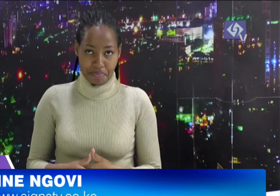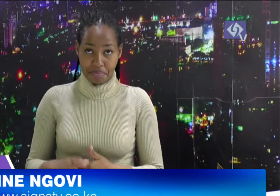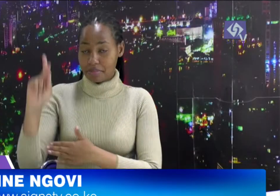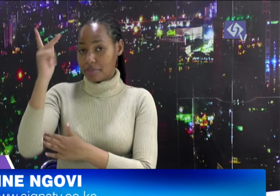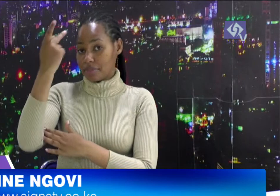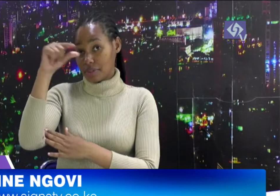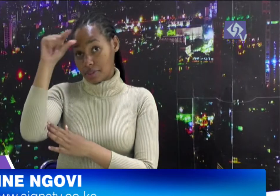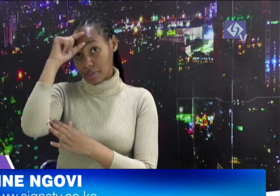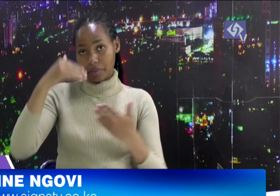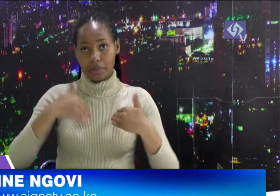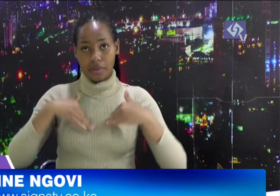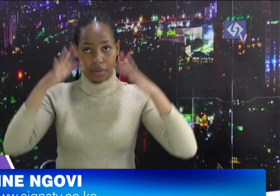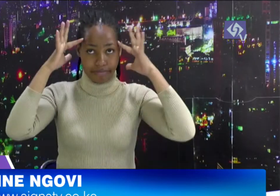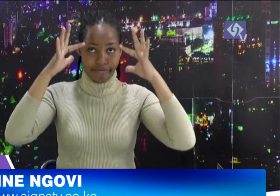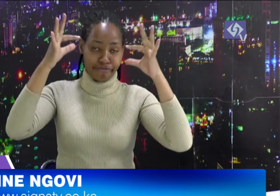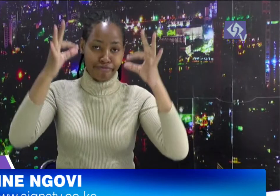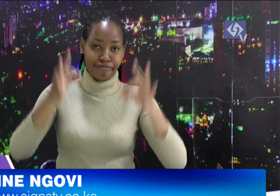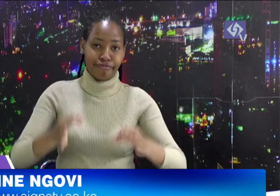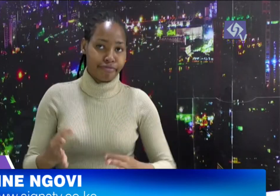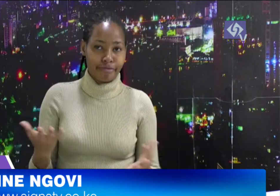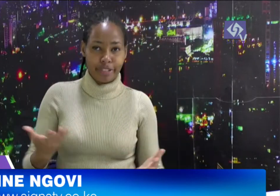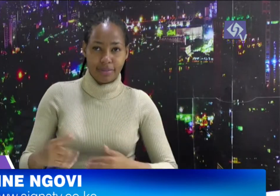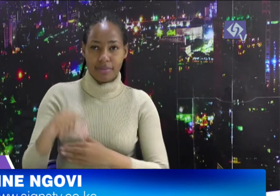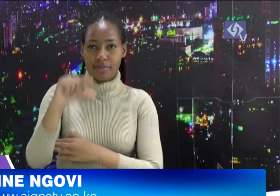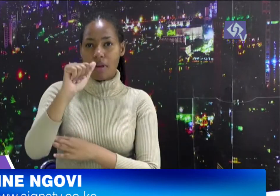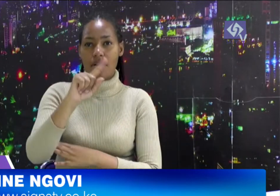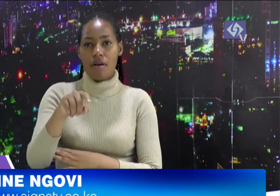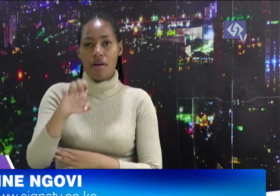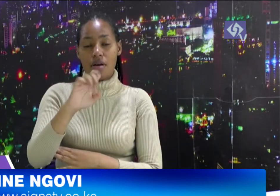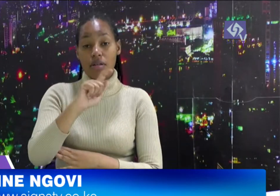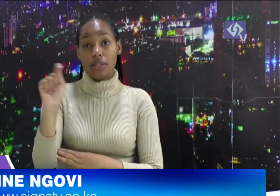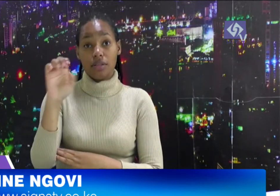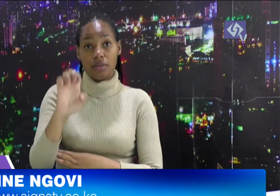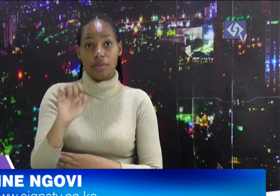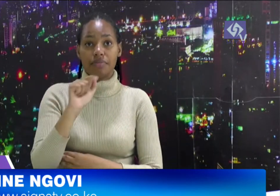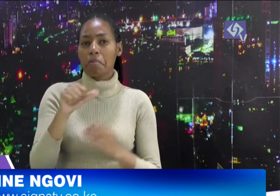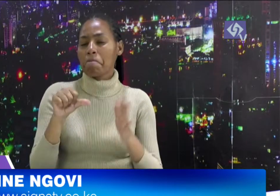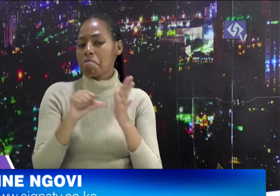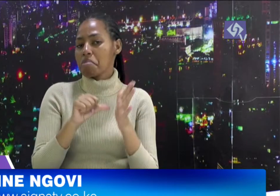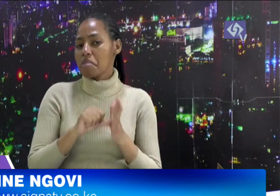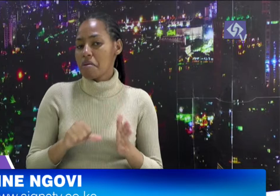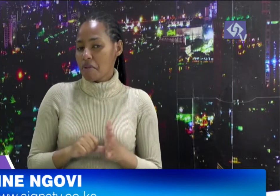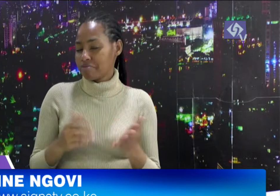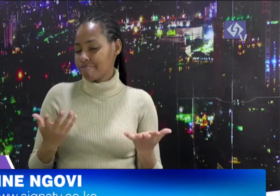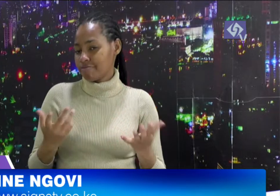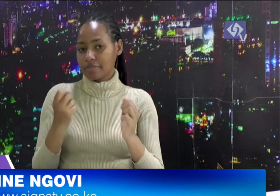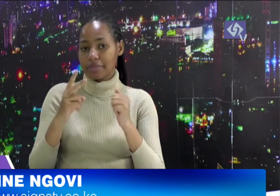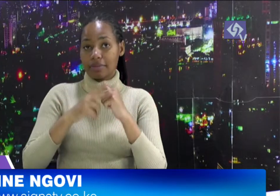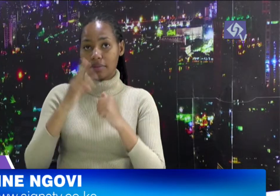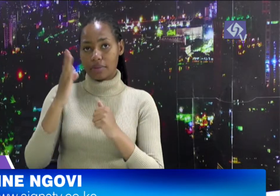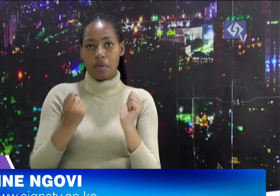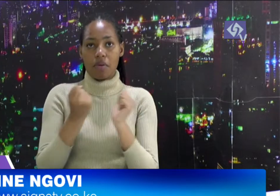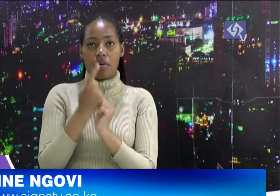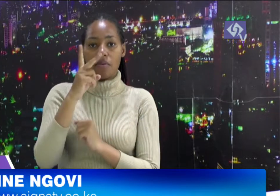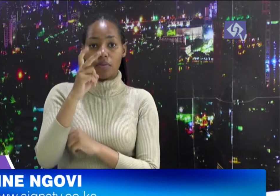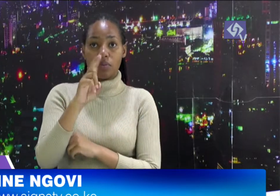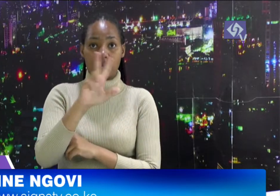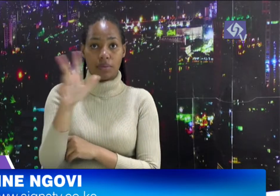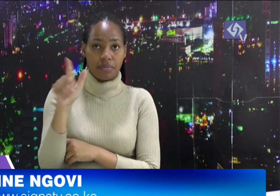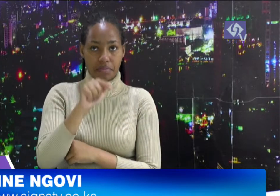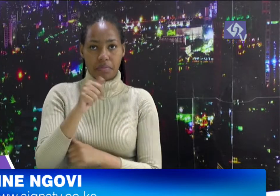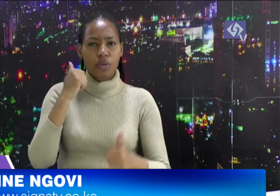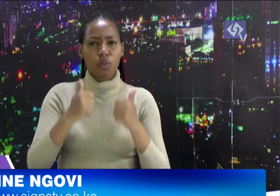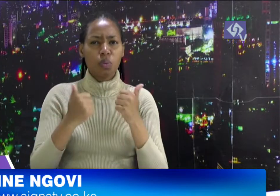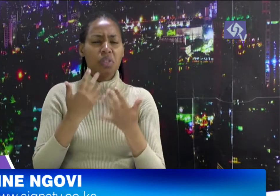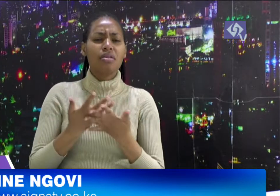On to our next news item. The Kenyan government has decided to revoke a gazette notice issued on